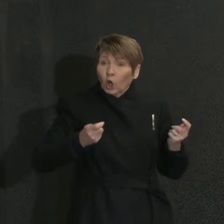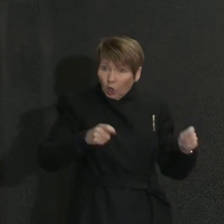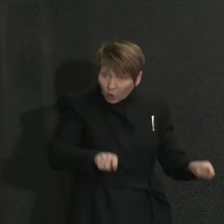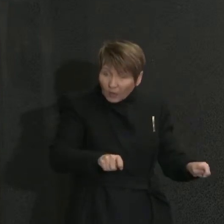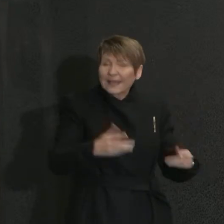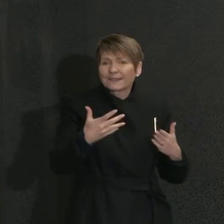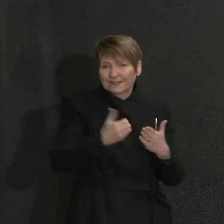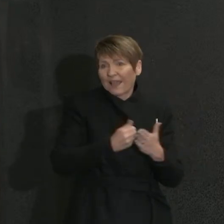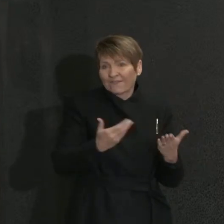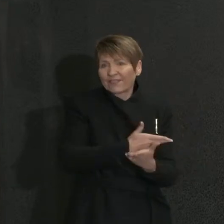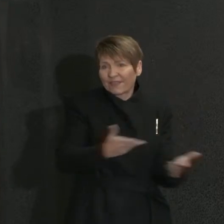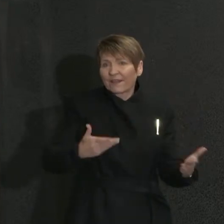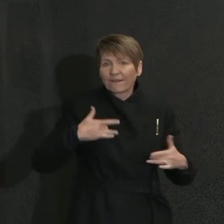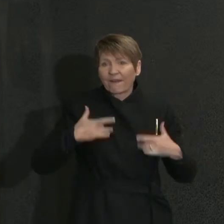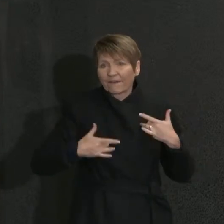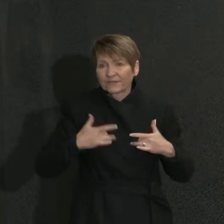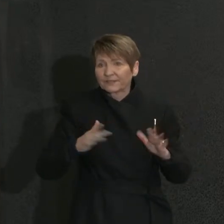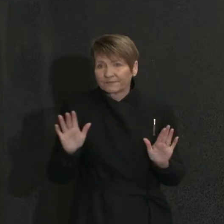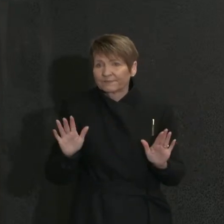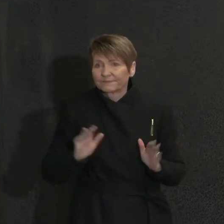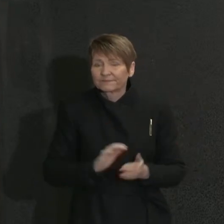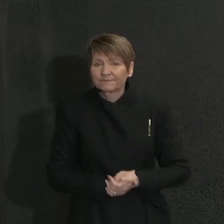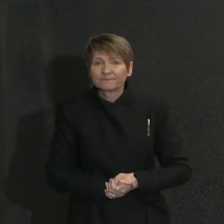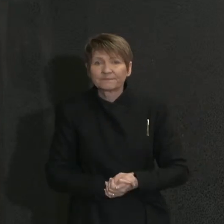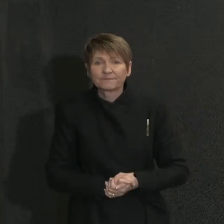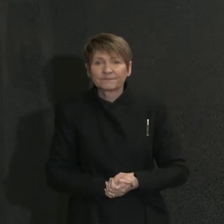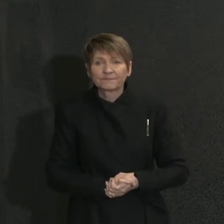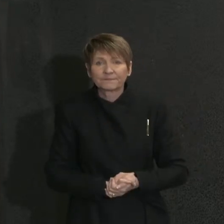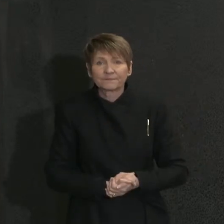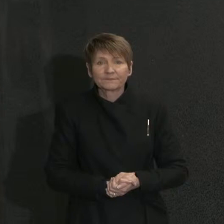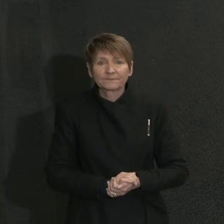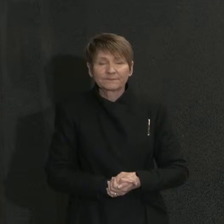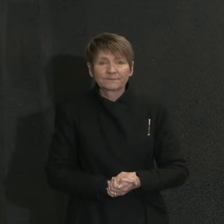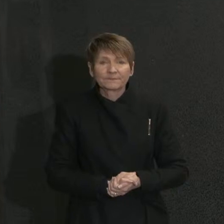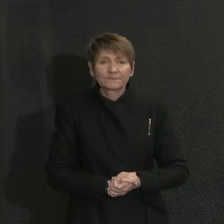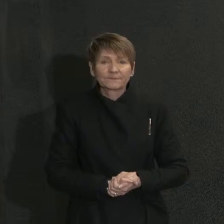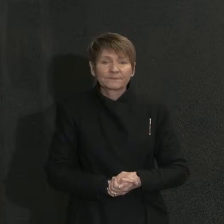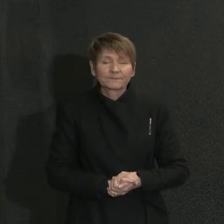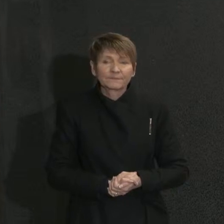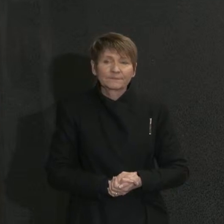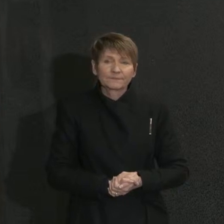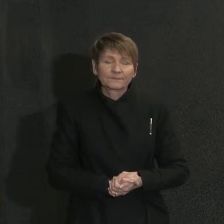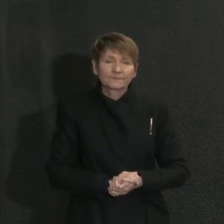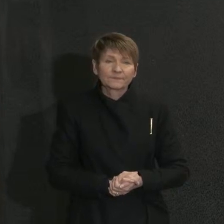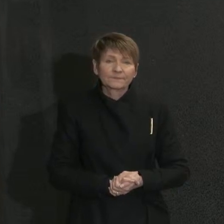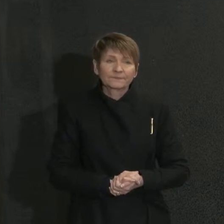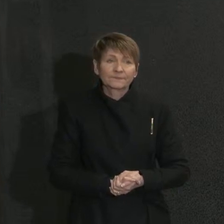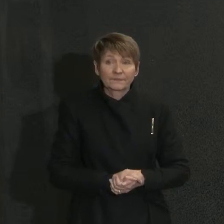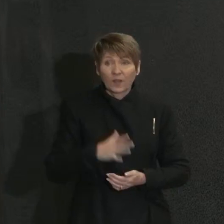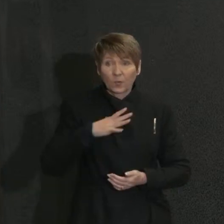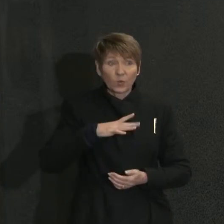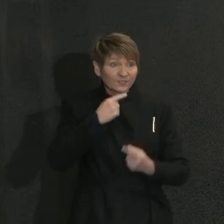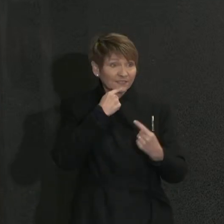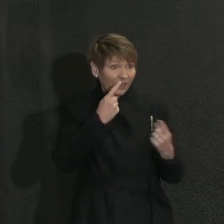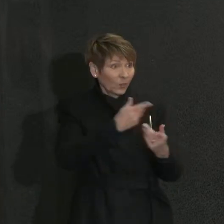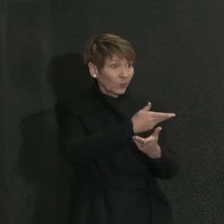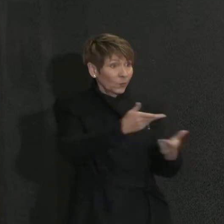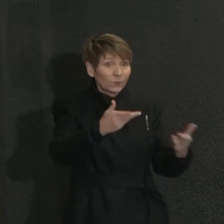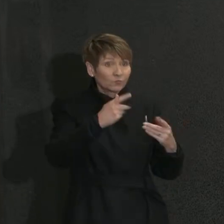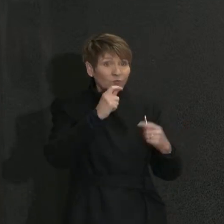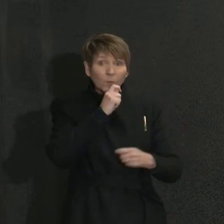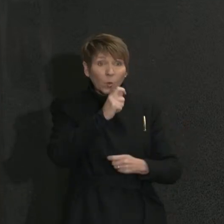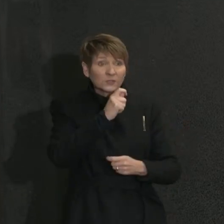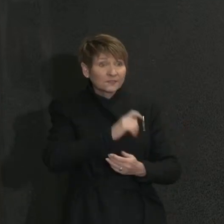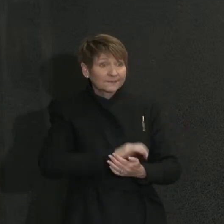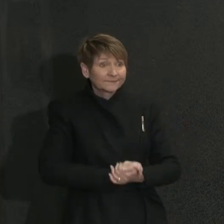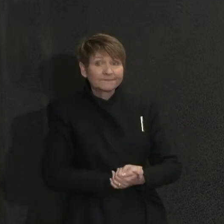grateful to you. I know it's a bit targeted, but if you can make a feature of your coverage, and I'll be deeply grateful to you,